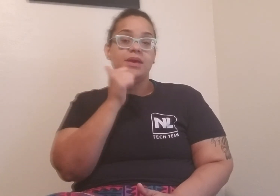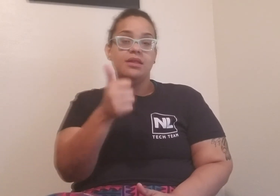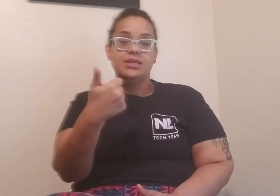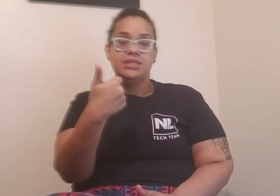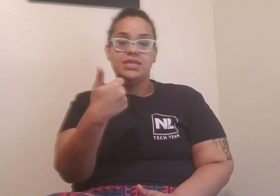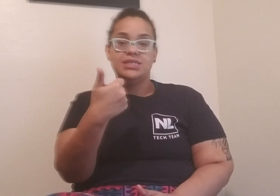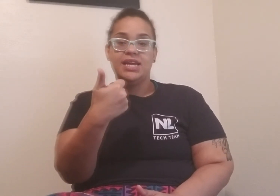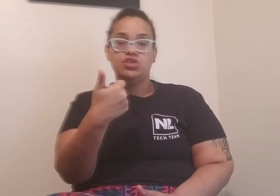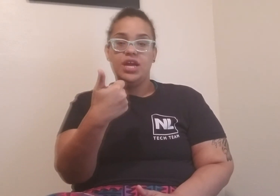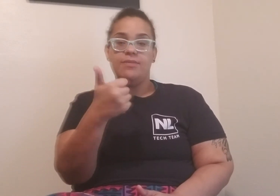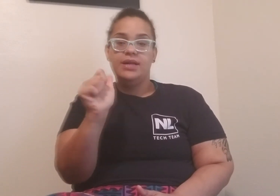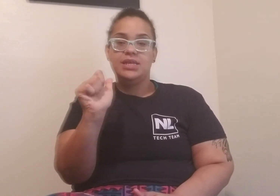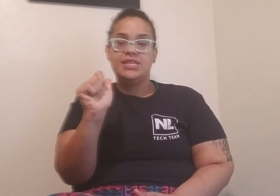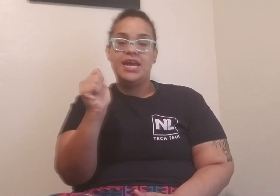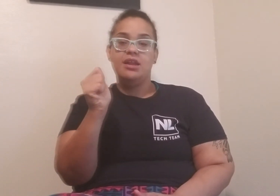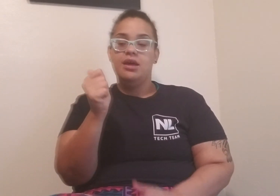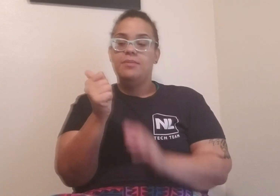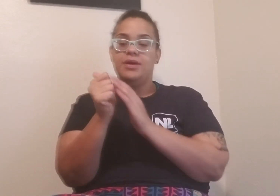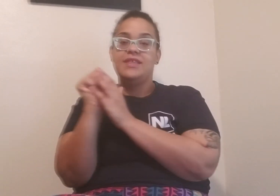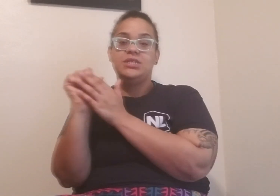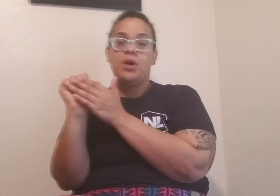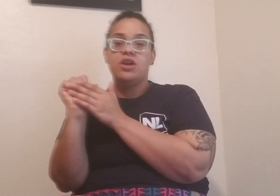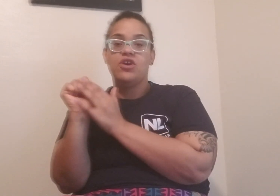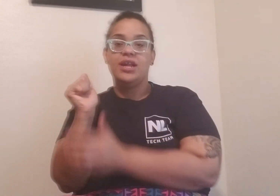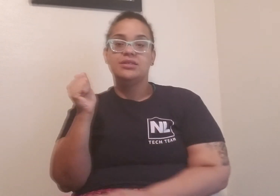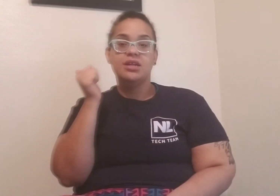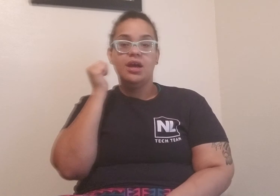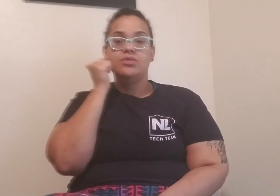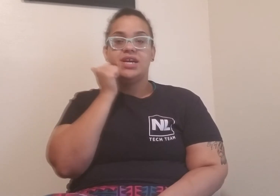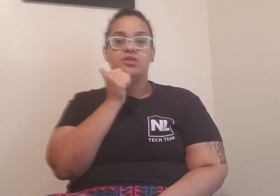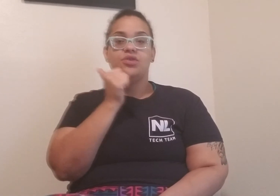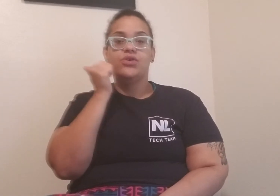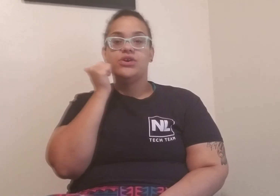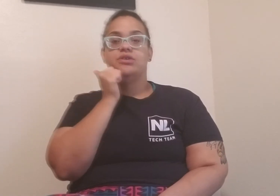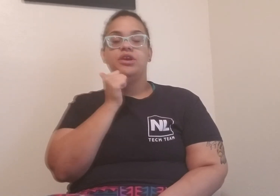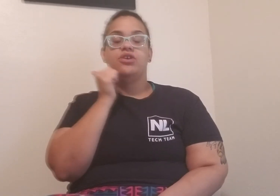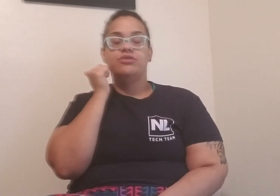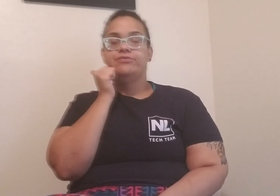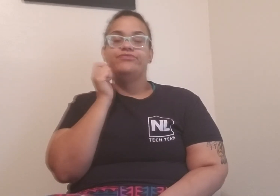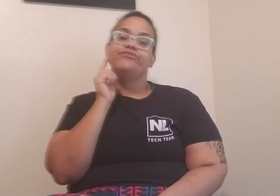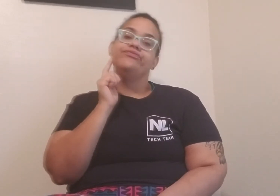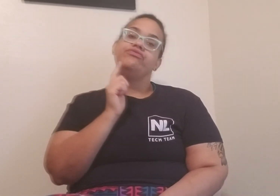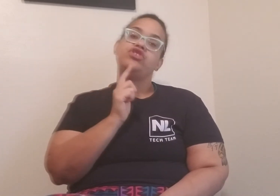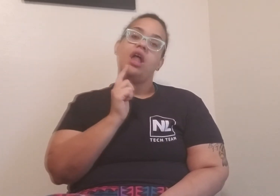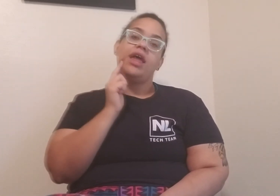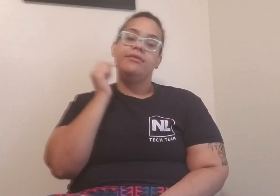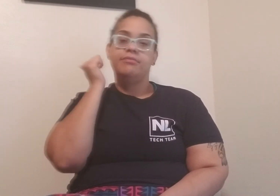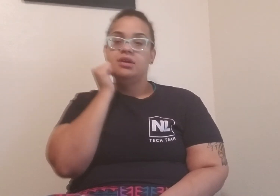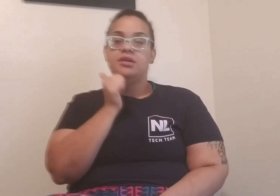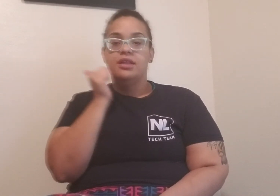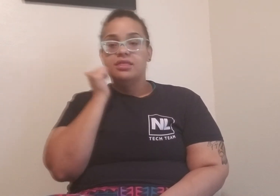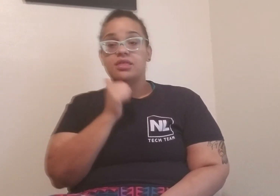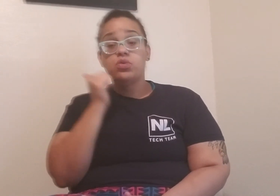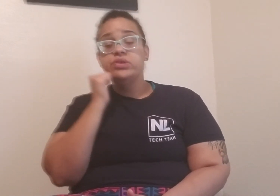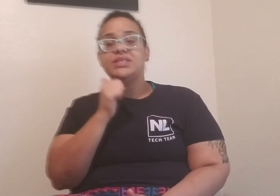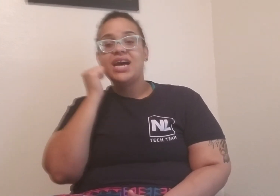this is this hand shape, it's a 10, but this part of your hand is going to go down your jawline. The root sign of